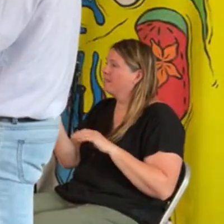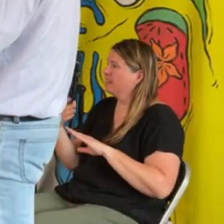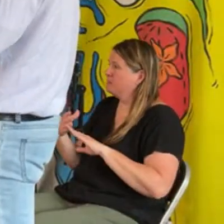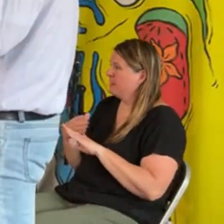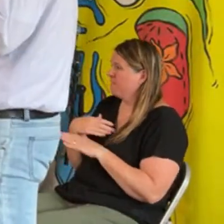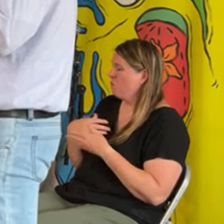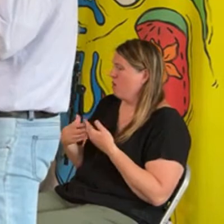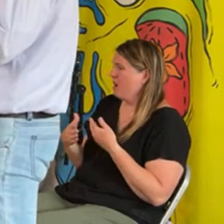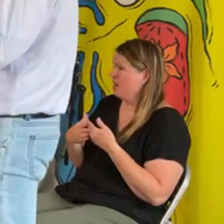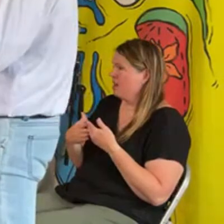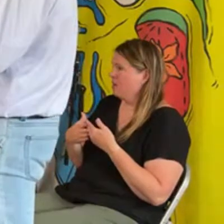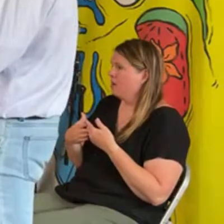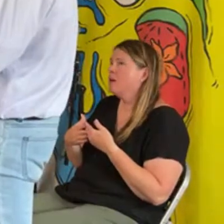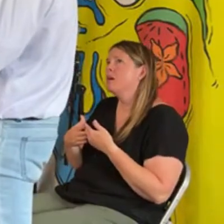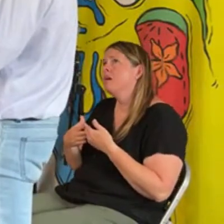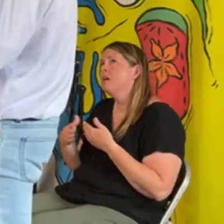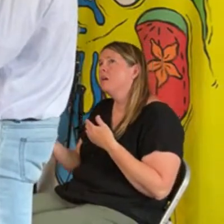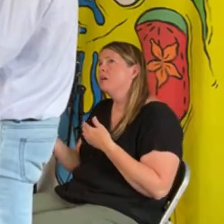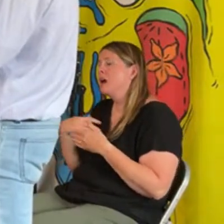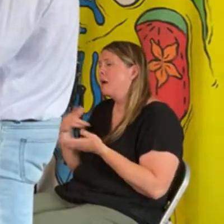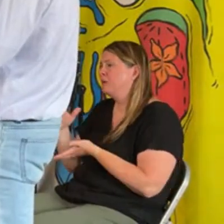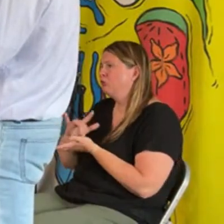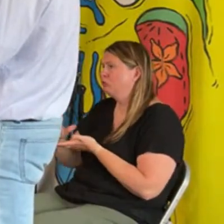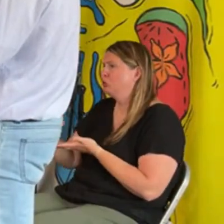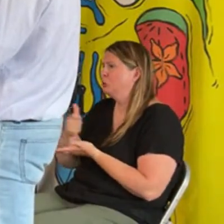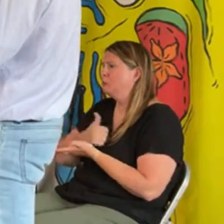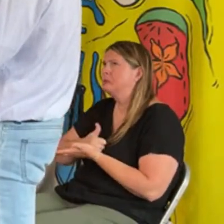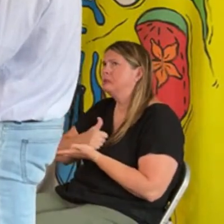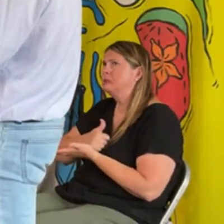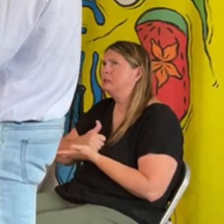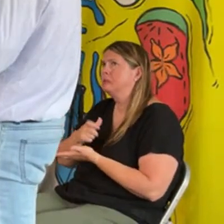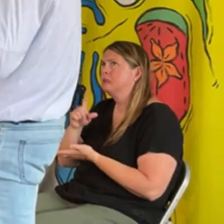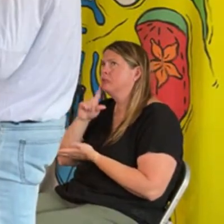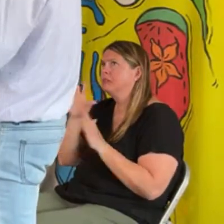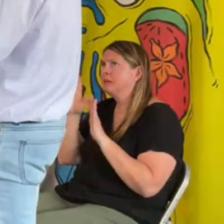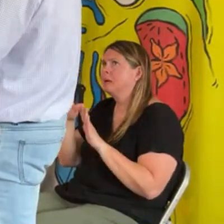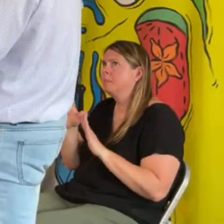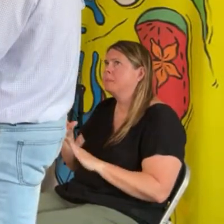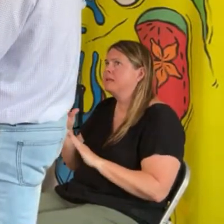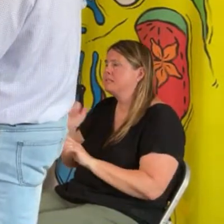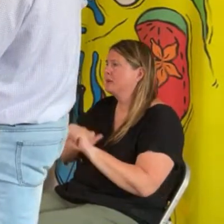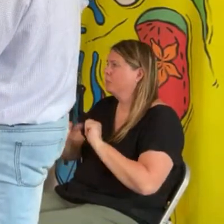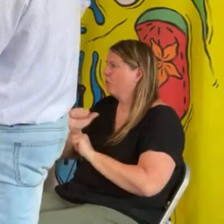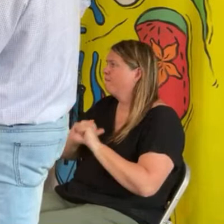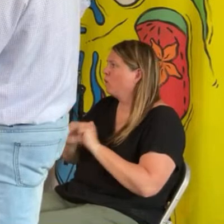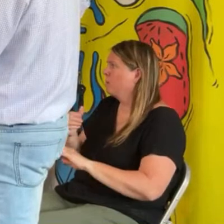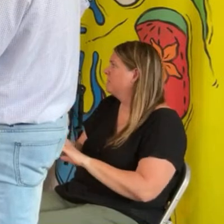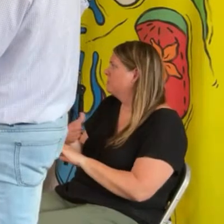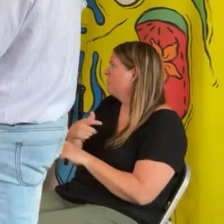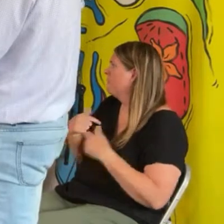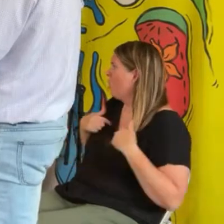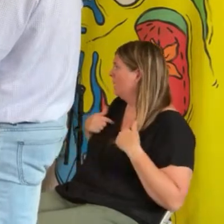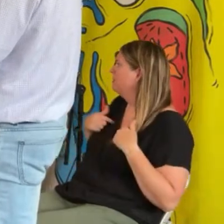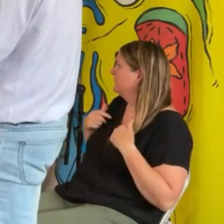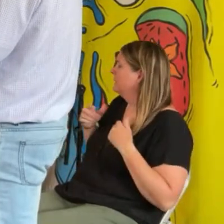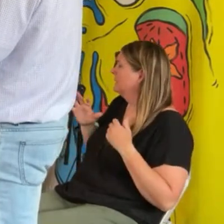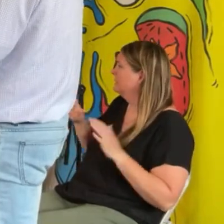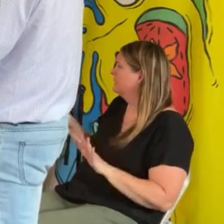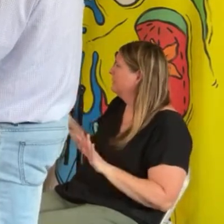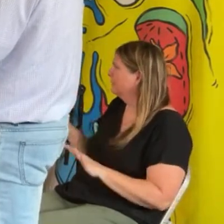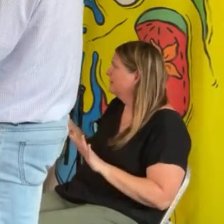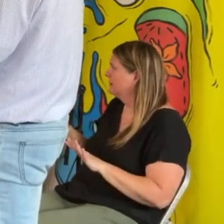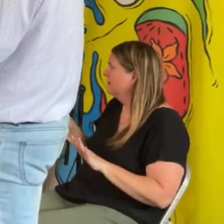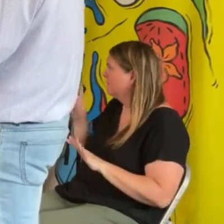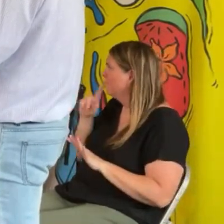really I've been rude, I apologize. That was really an amazing performance before me, and I did a same thing. You guys